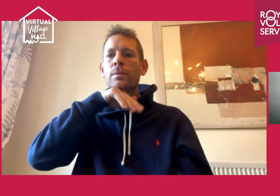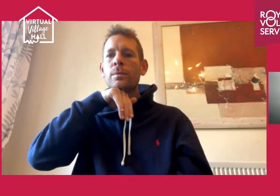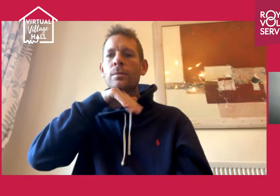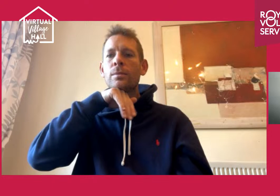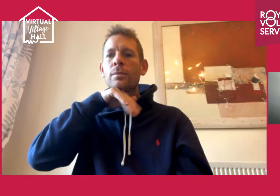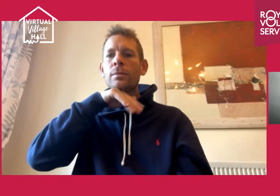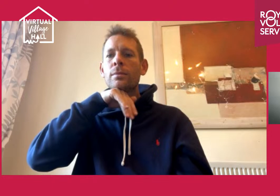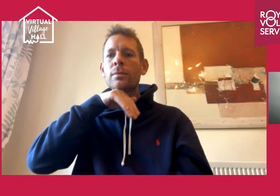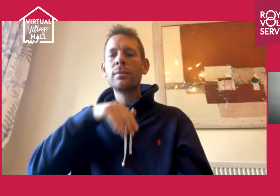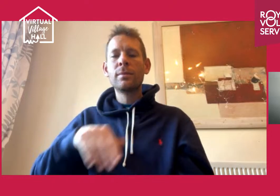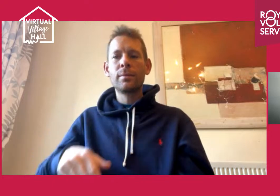Goat.